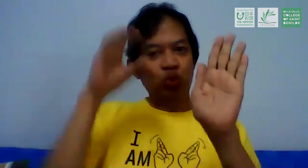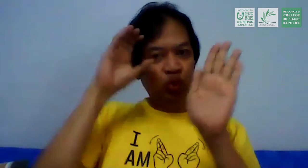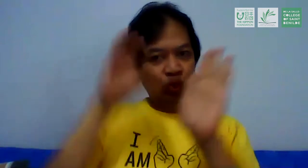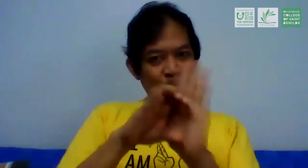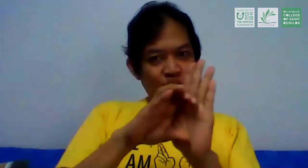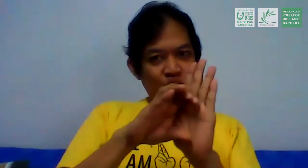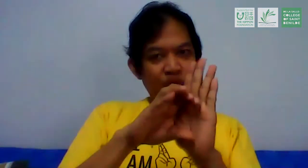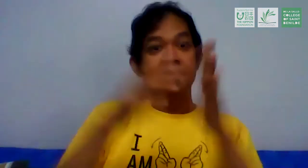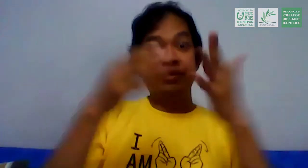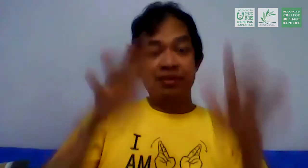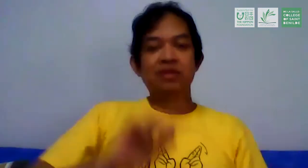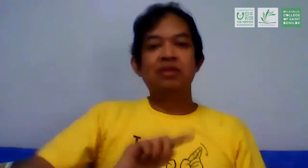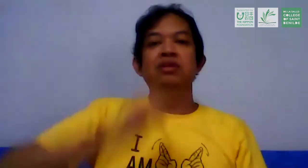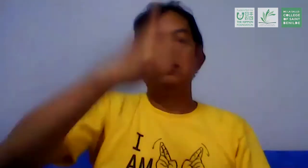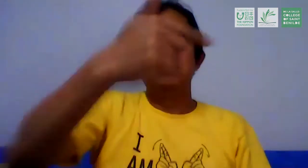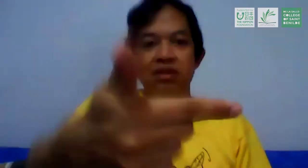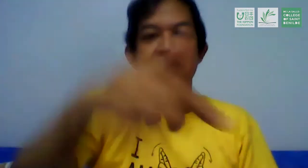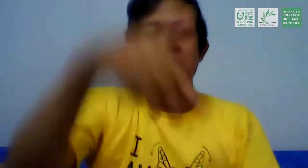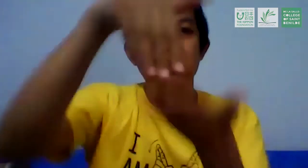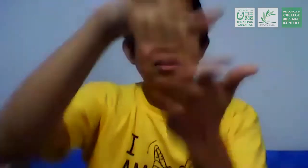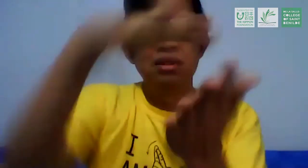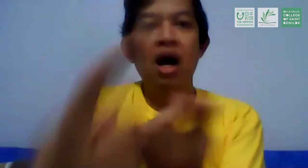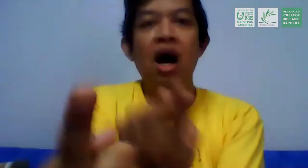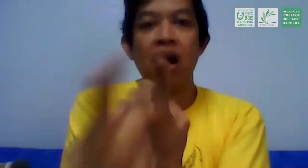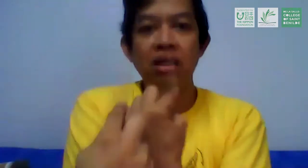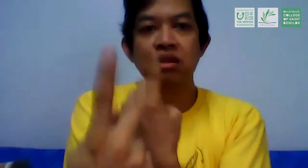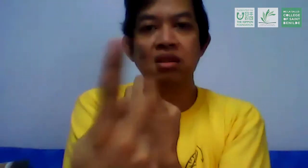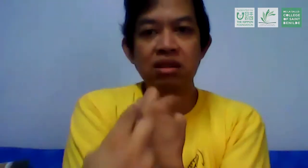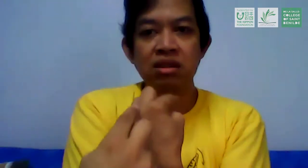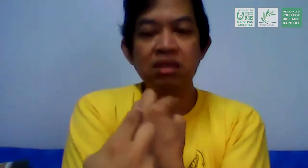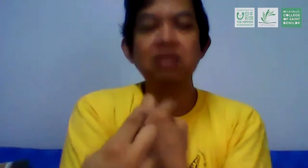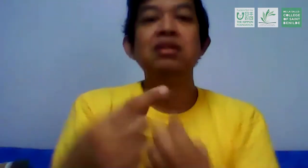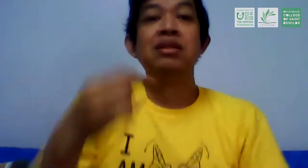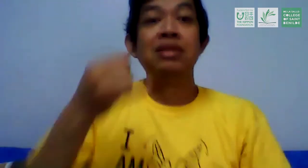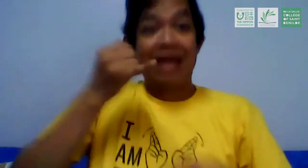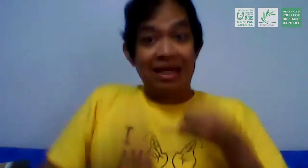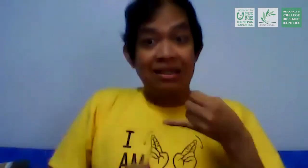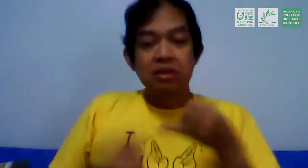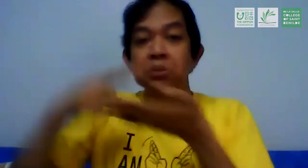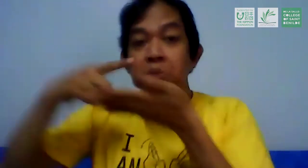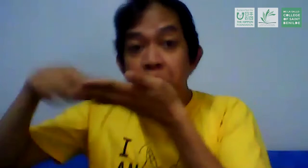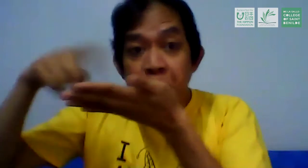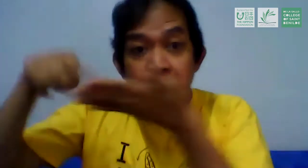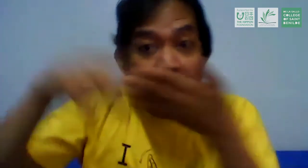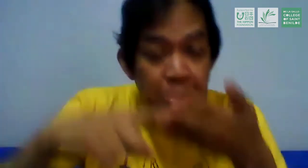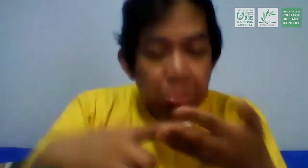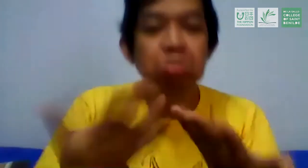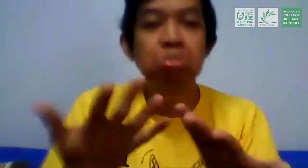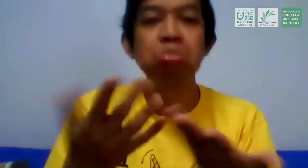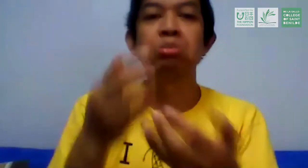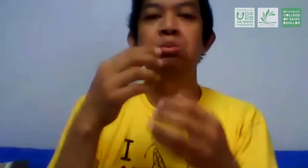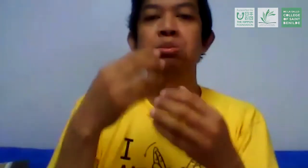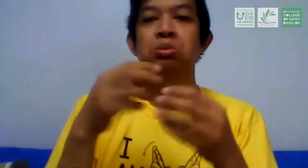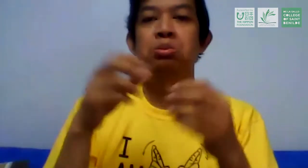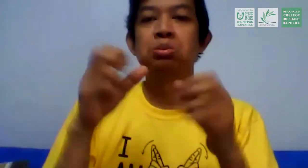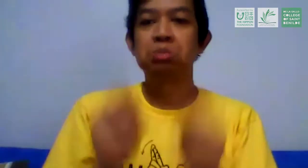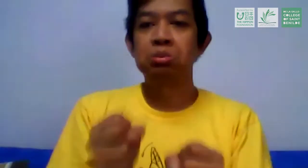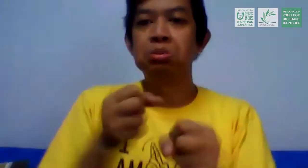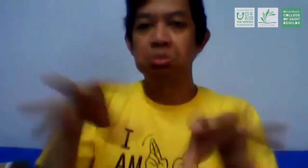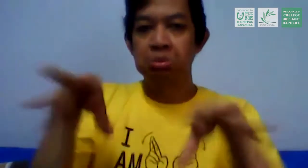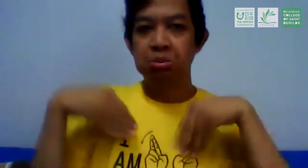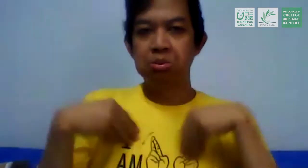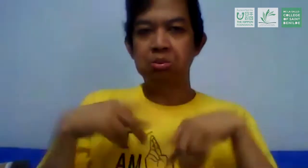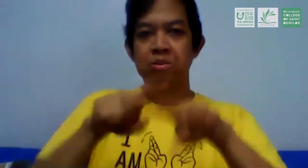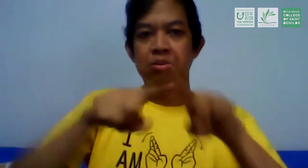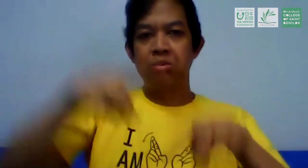different signs for banana. So we will show them the picture again for the second. I will show them another picture, and then again check how they